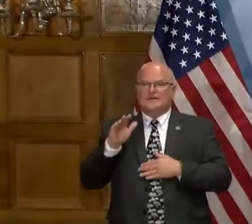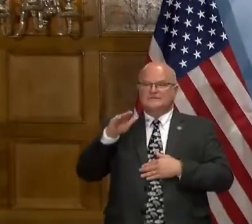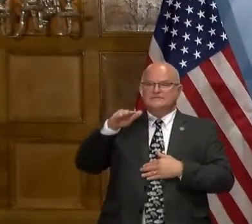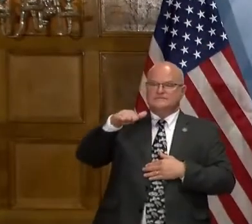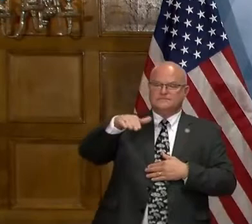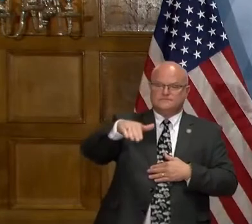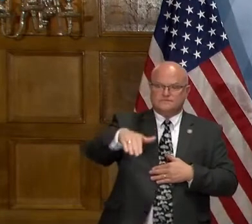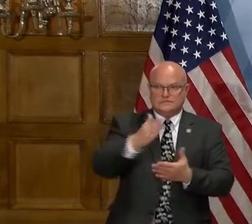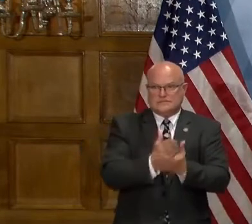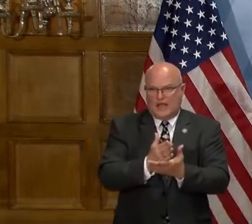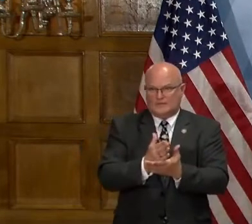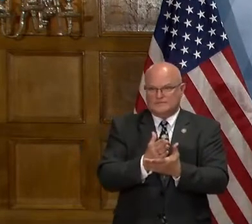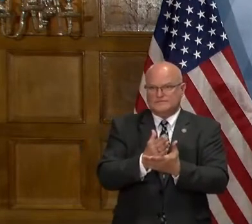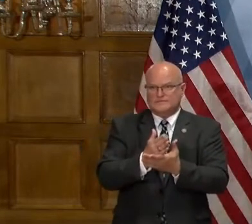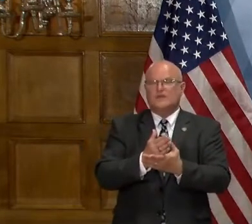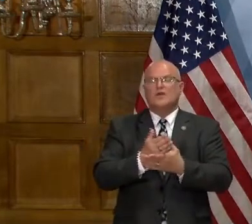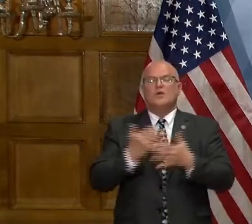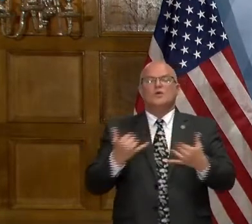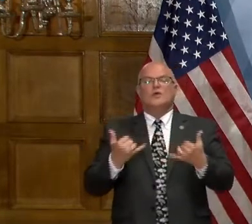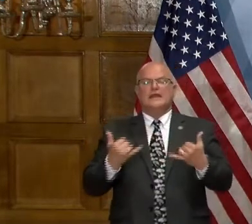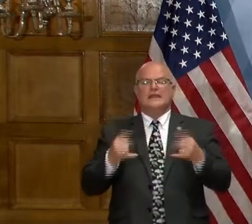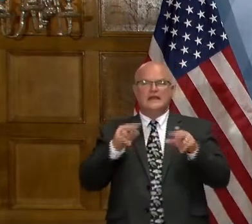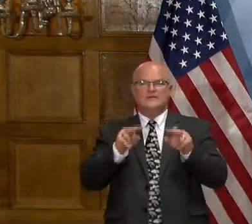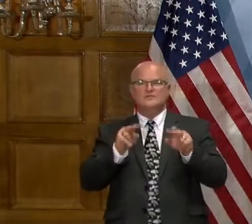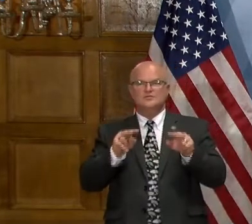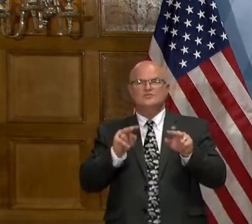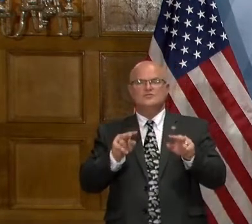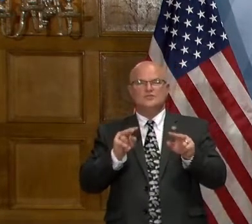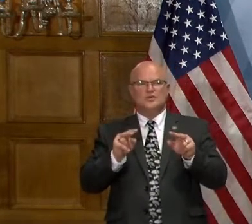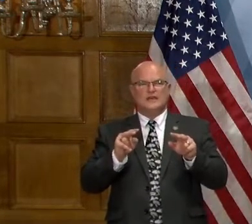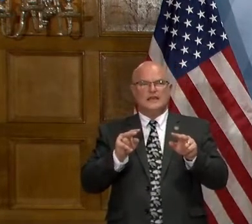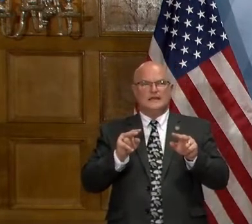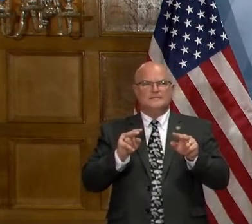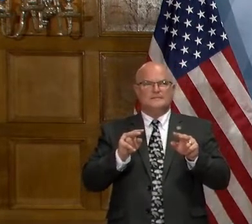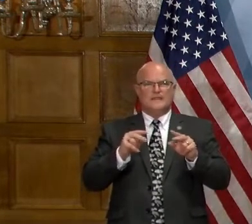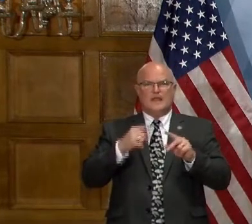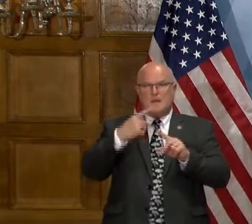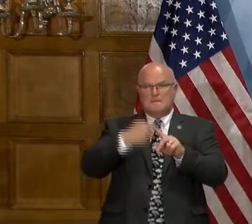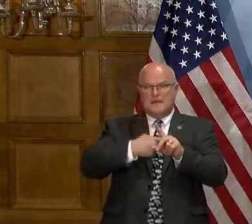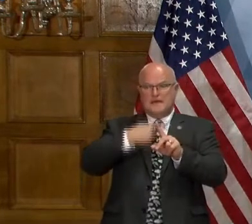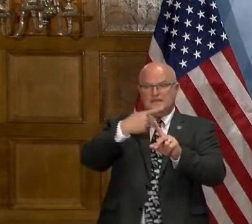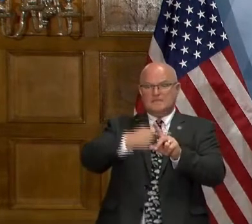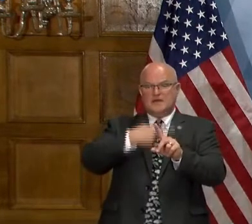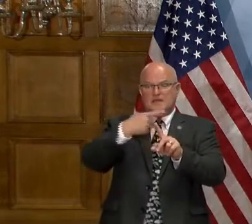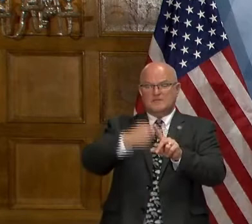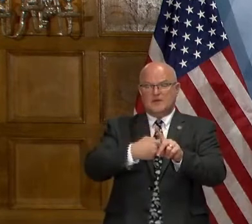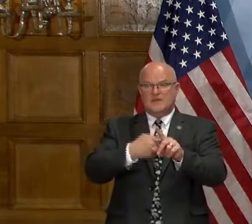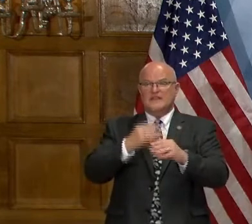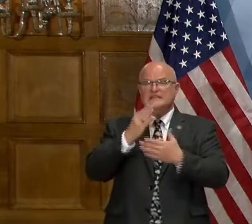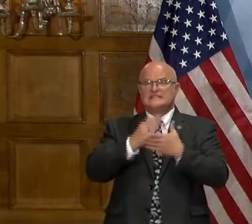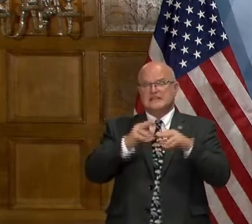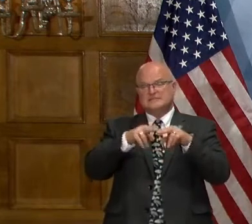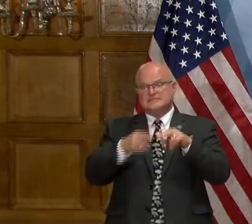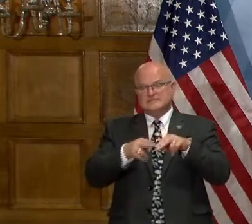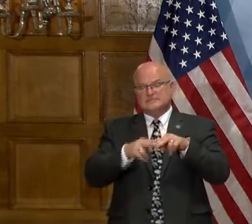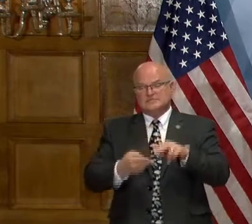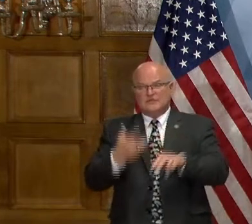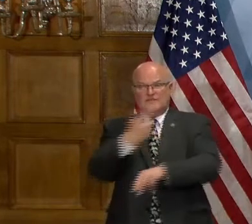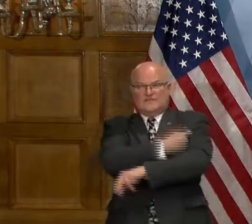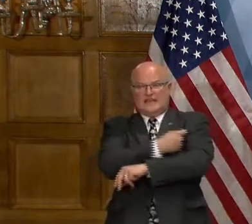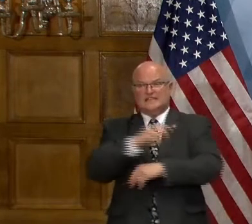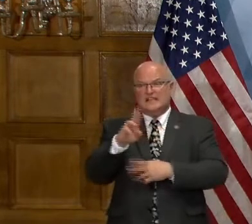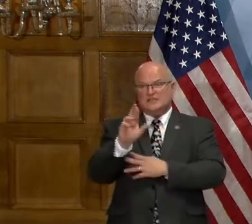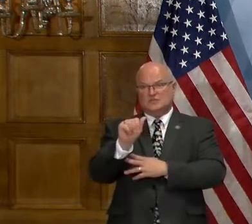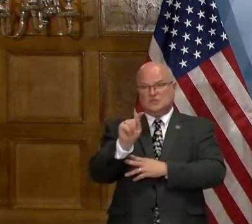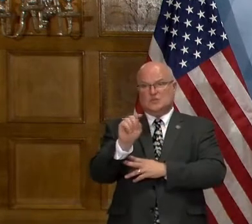stop because right now you look month over month, there was some decline in vaccination